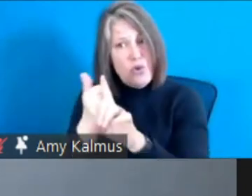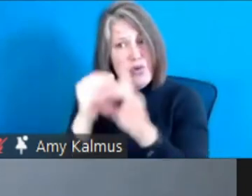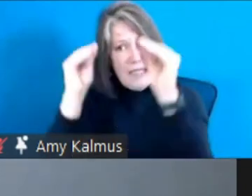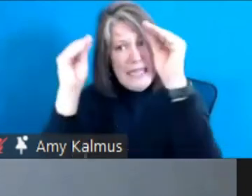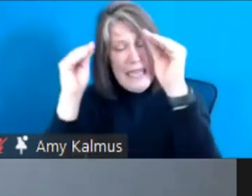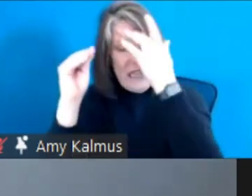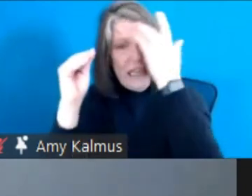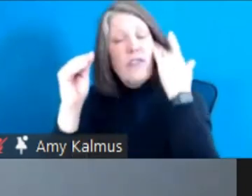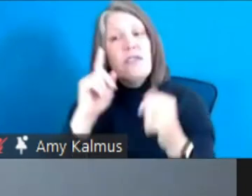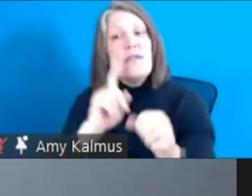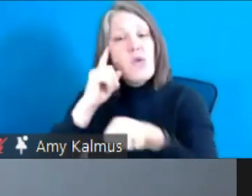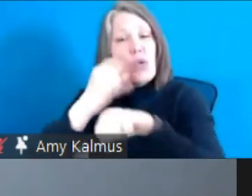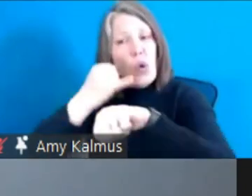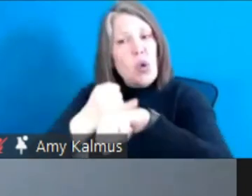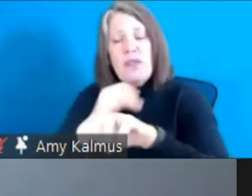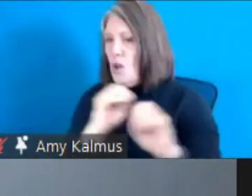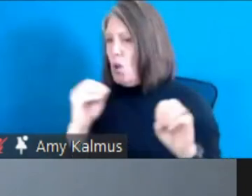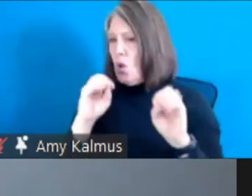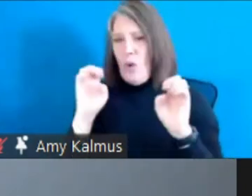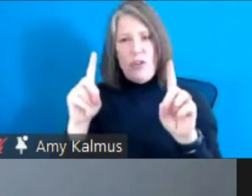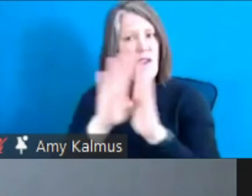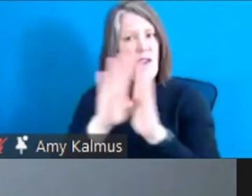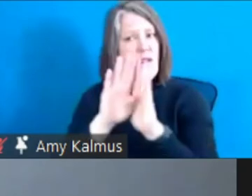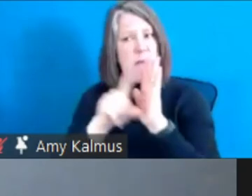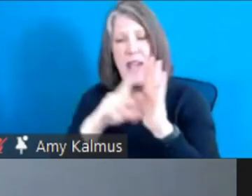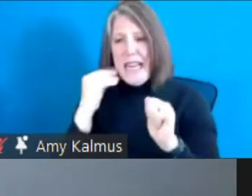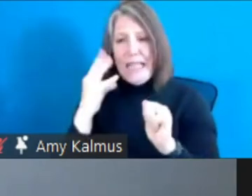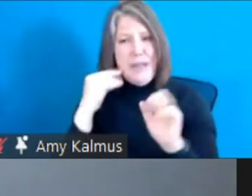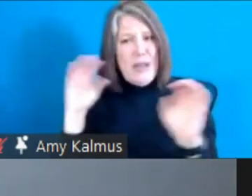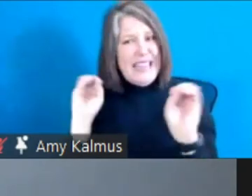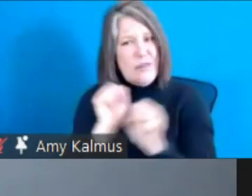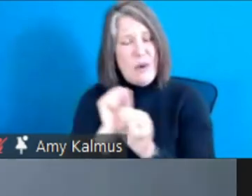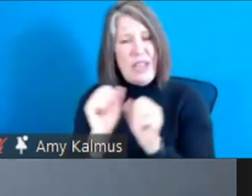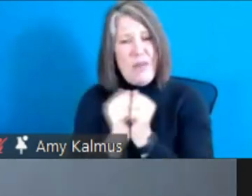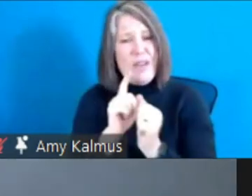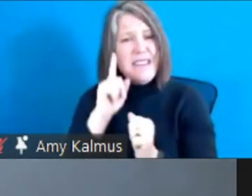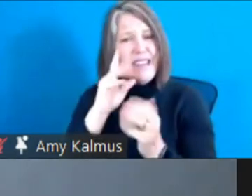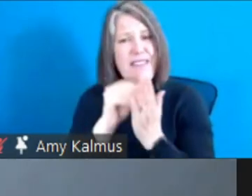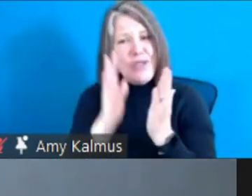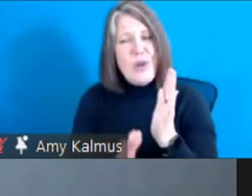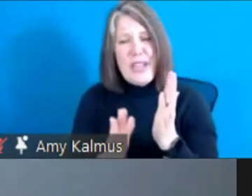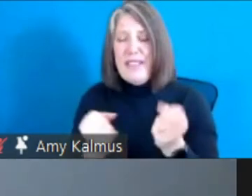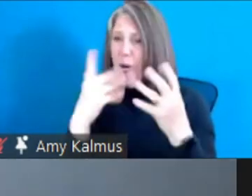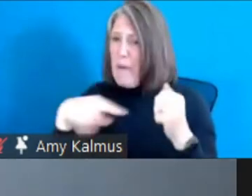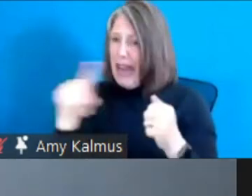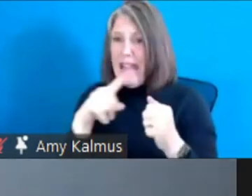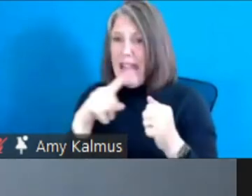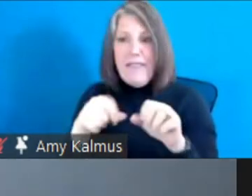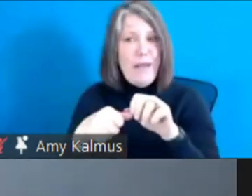deaf don't have the experience or education or background in working with deaf students. So many of them do not know sign